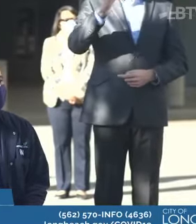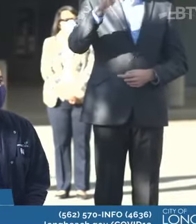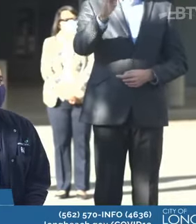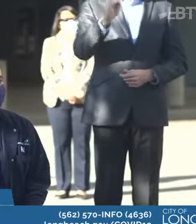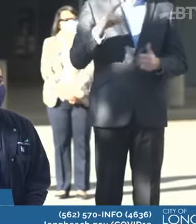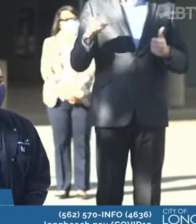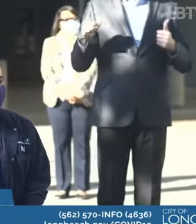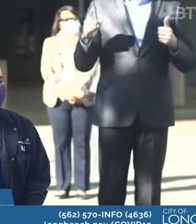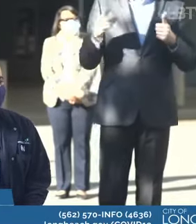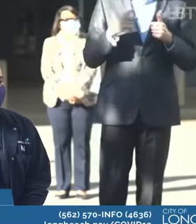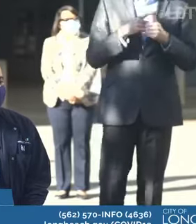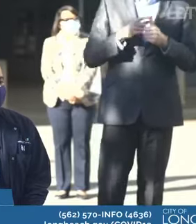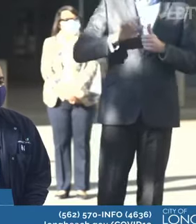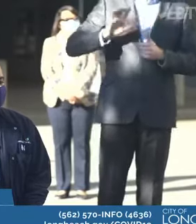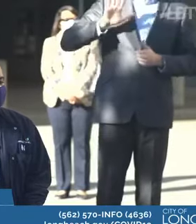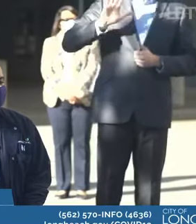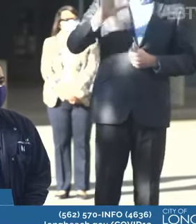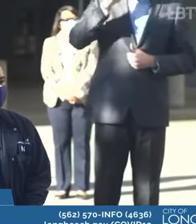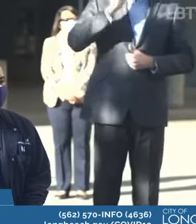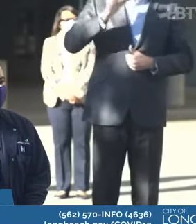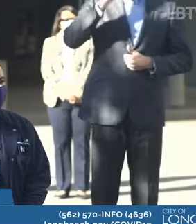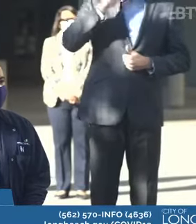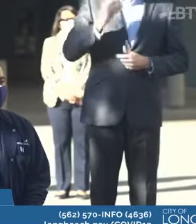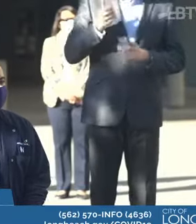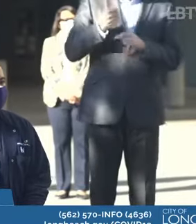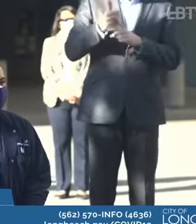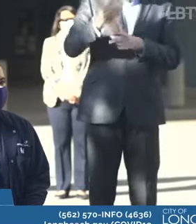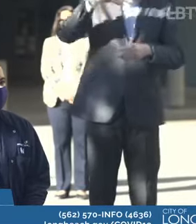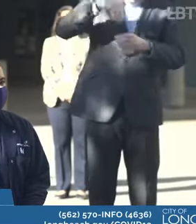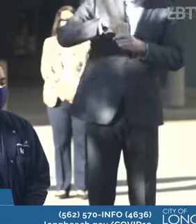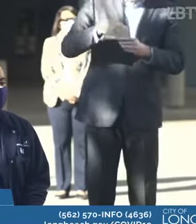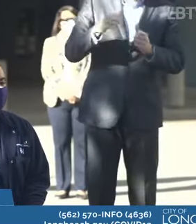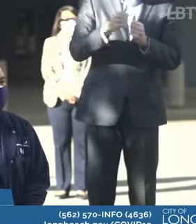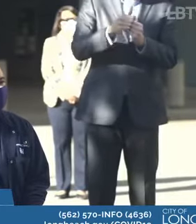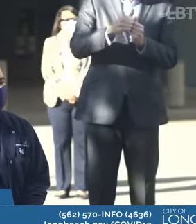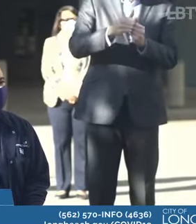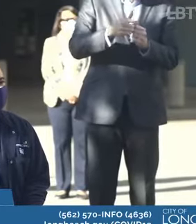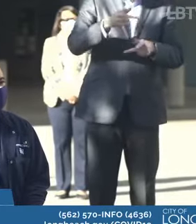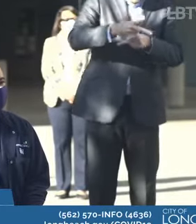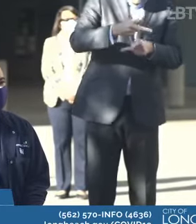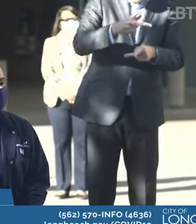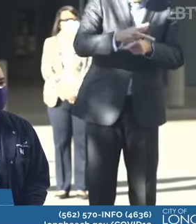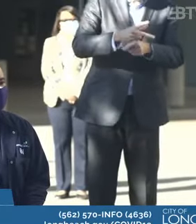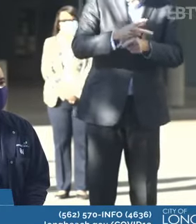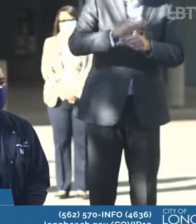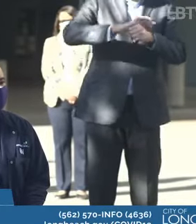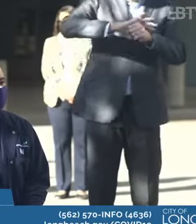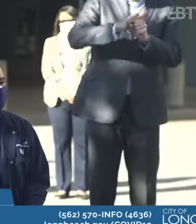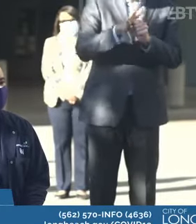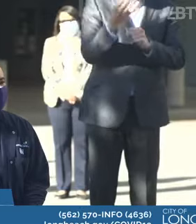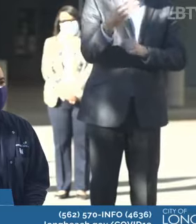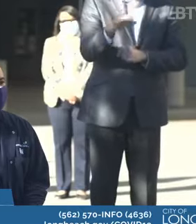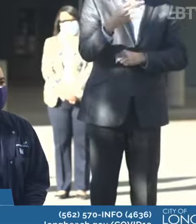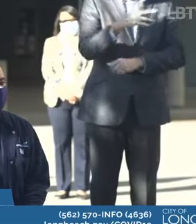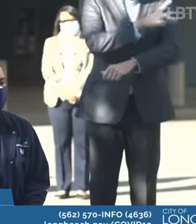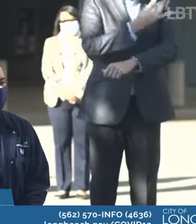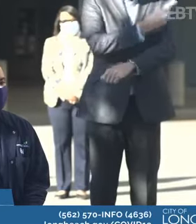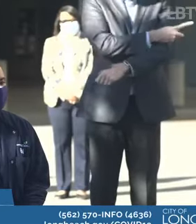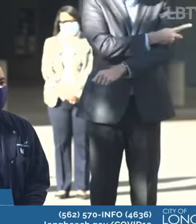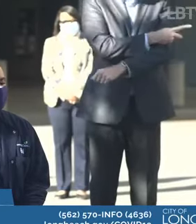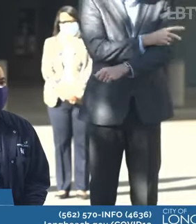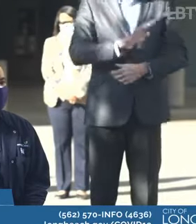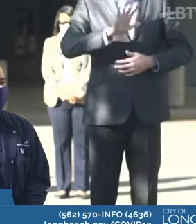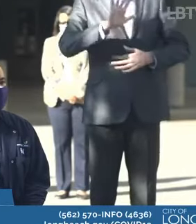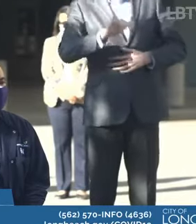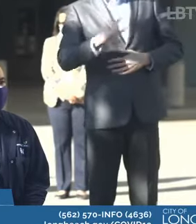your experiences being on the front lines of treating COVID-19 been like? And how do you use these experiences to inform